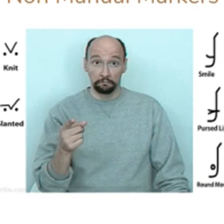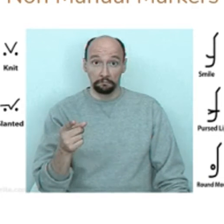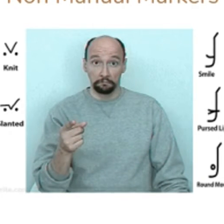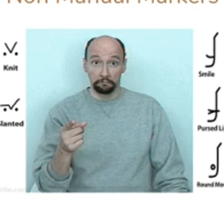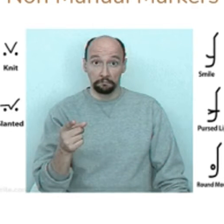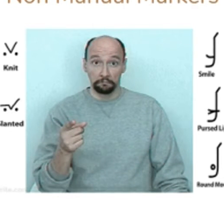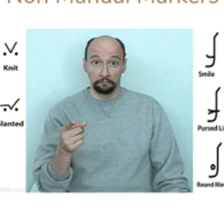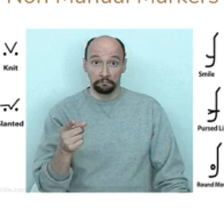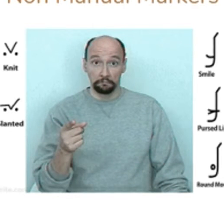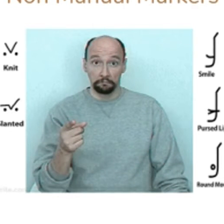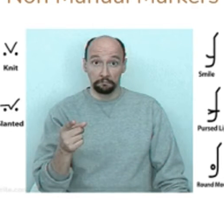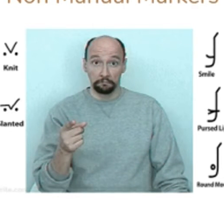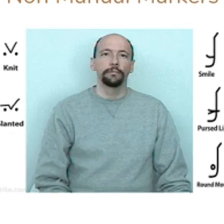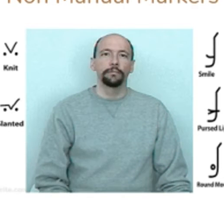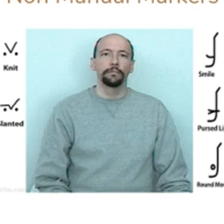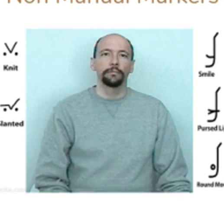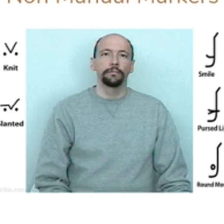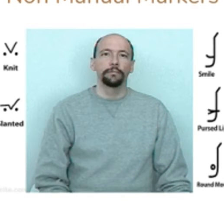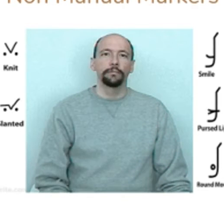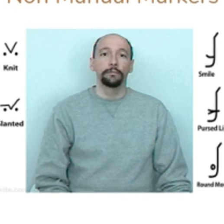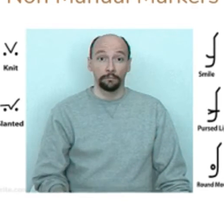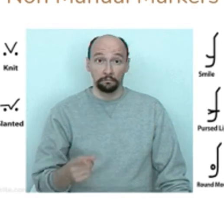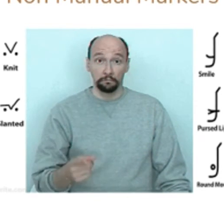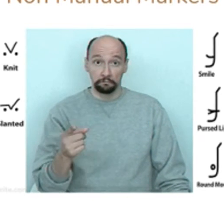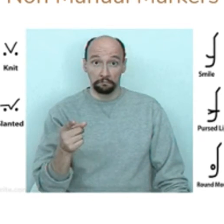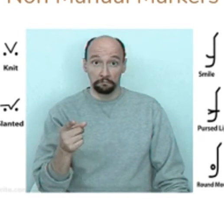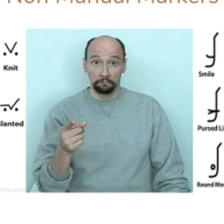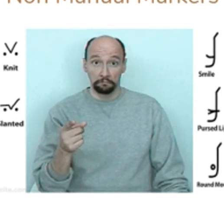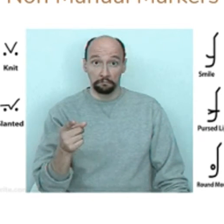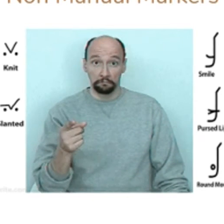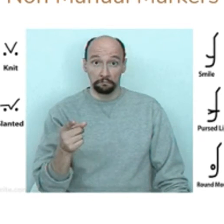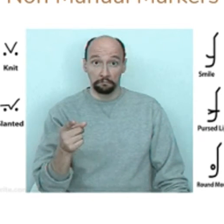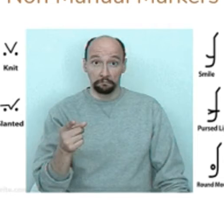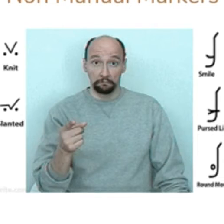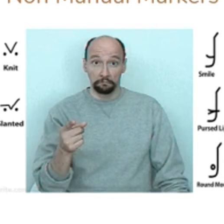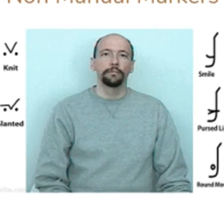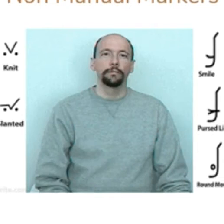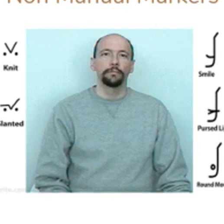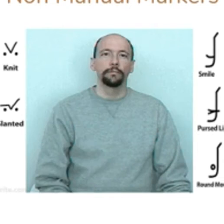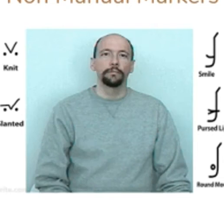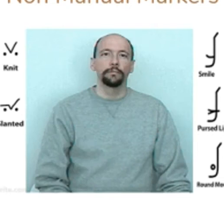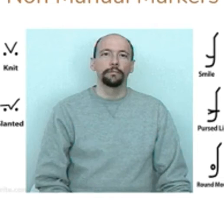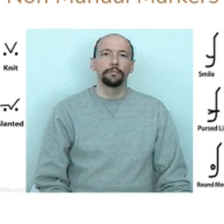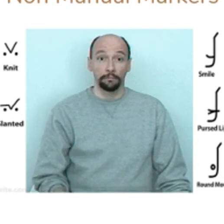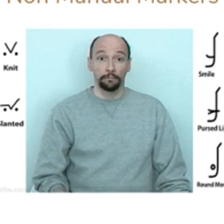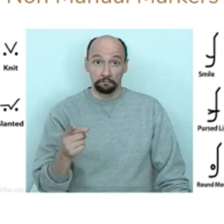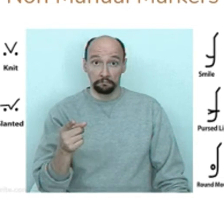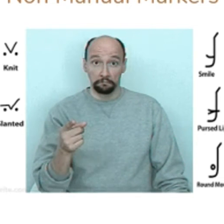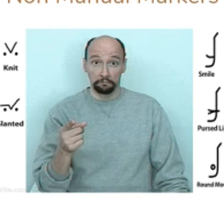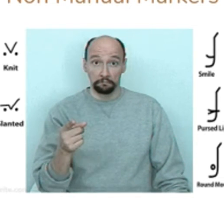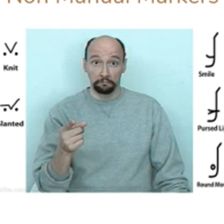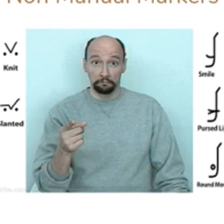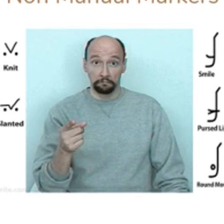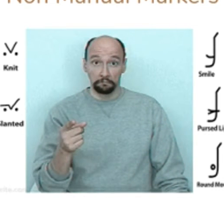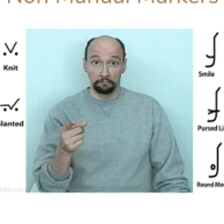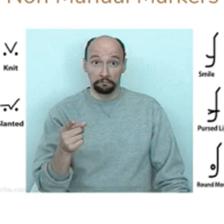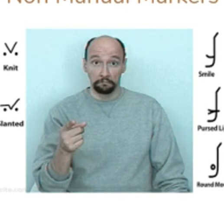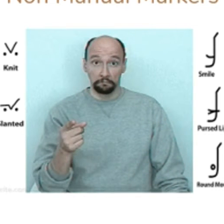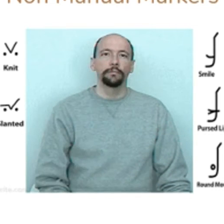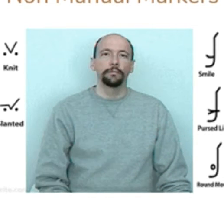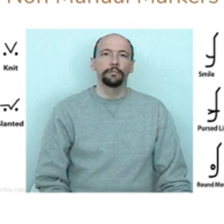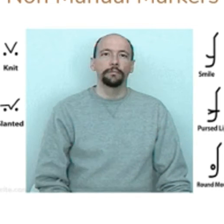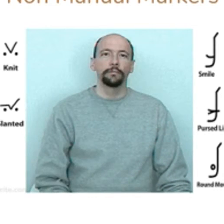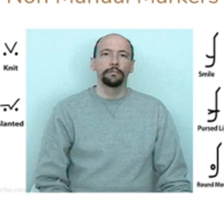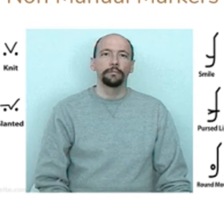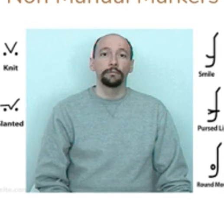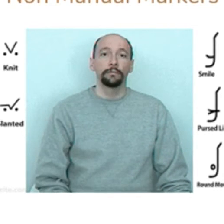shoulder raising, mouthing, and similar signals that are added to hand signs to create meaning. Now keep in mind, ASL interpreters